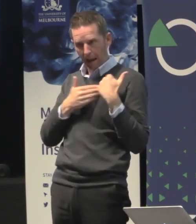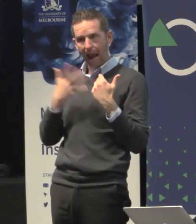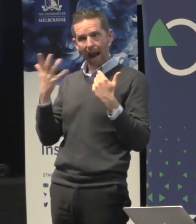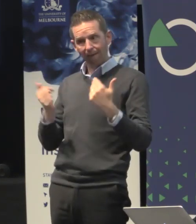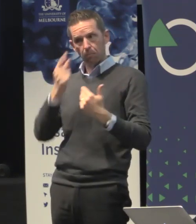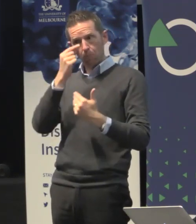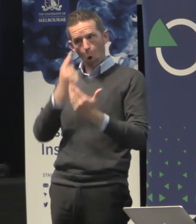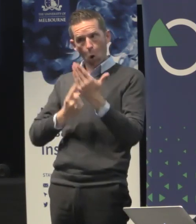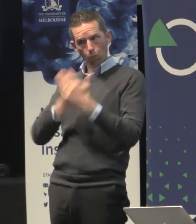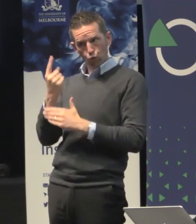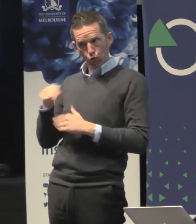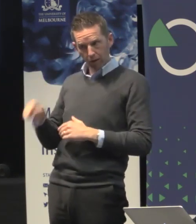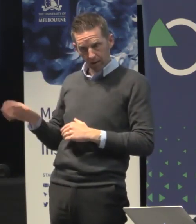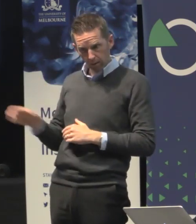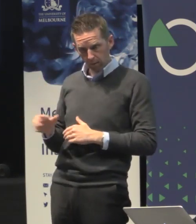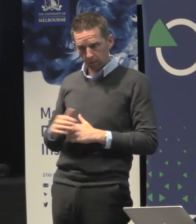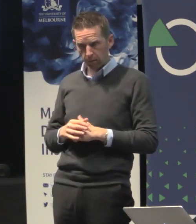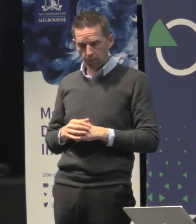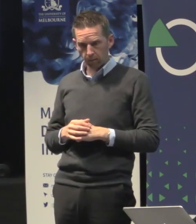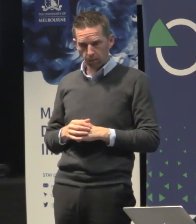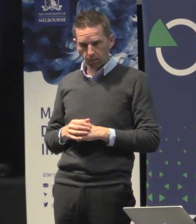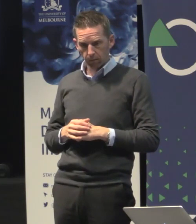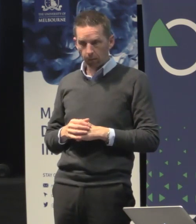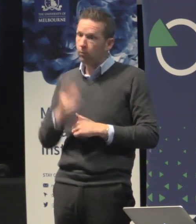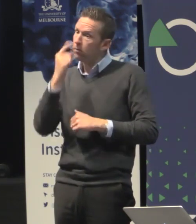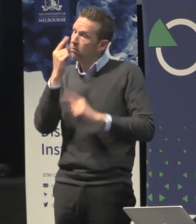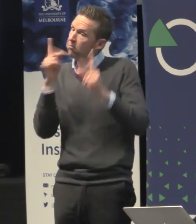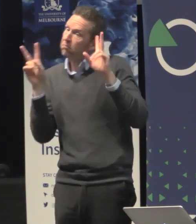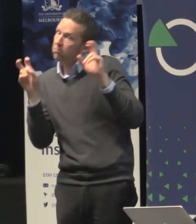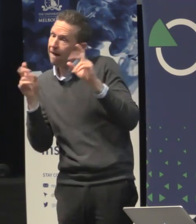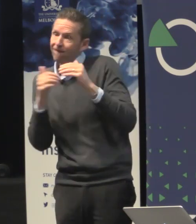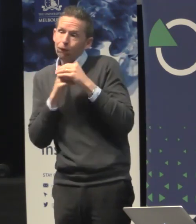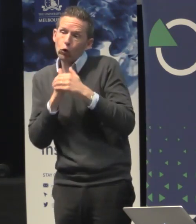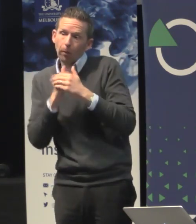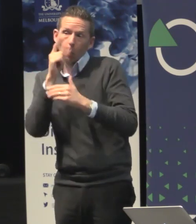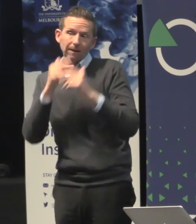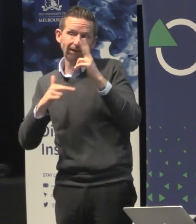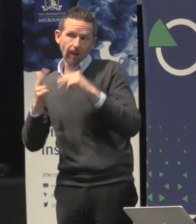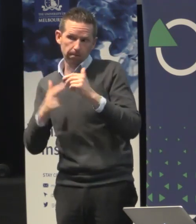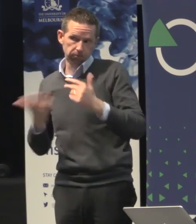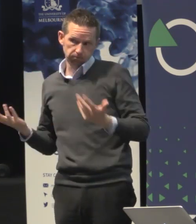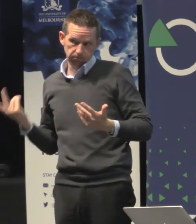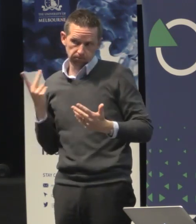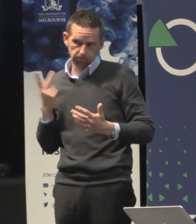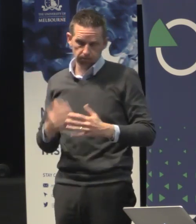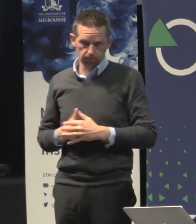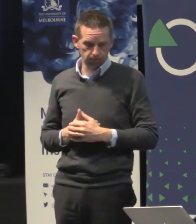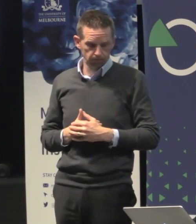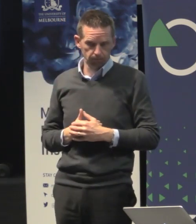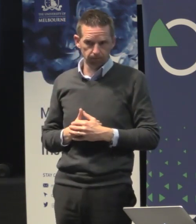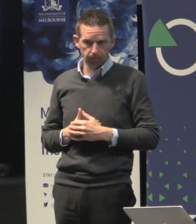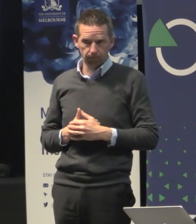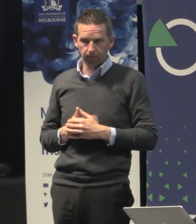opportunity for, dare I say it, a friendship to develop. I see people look at